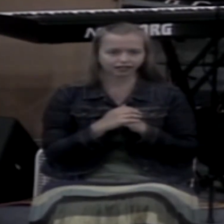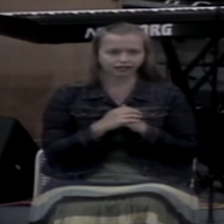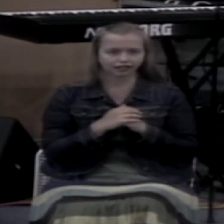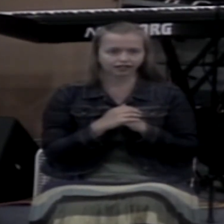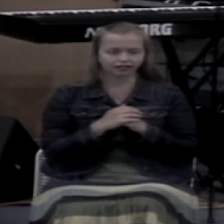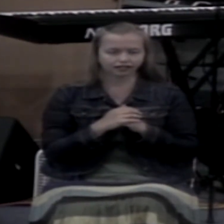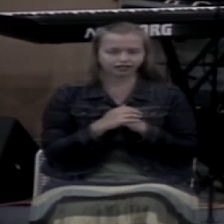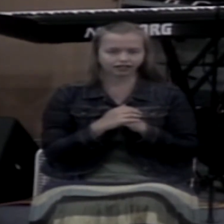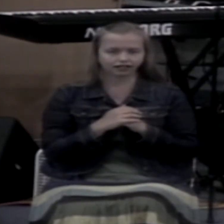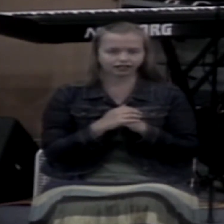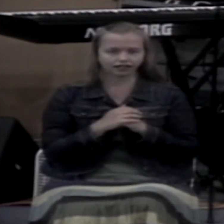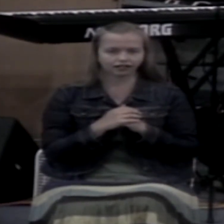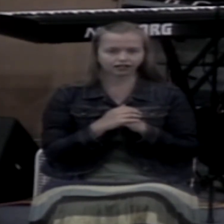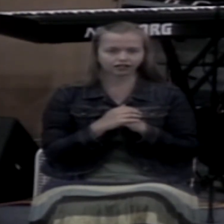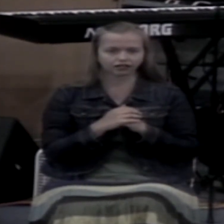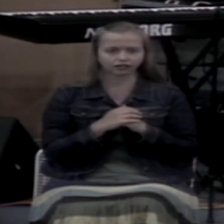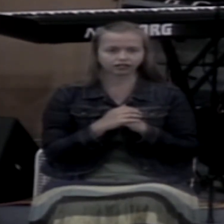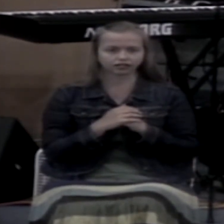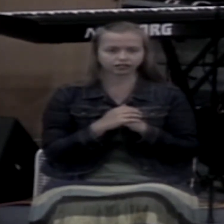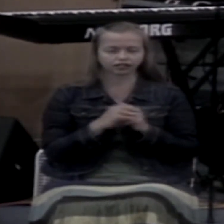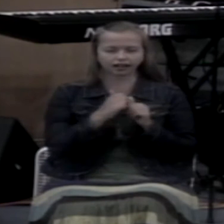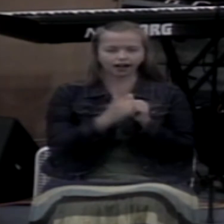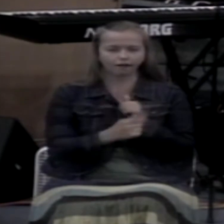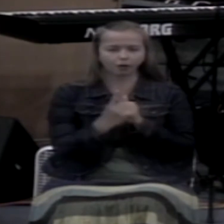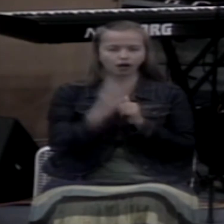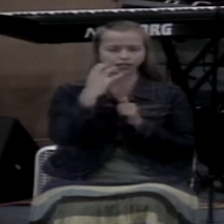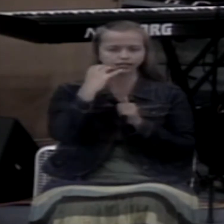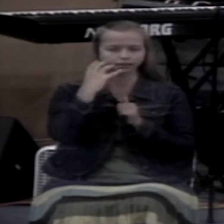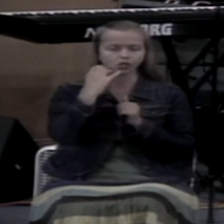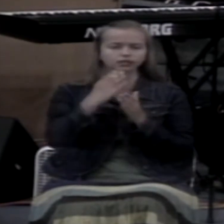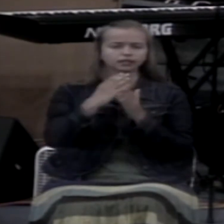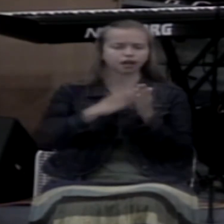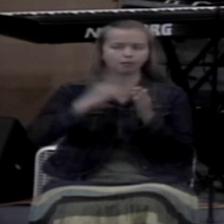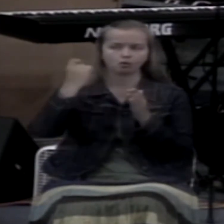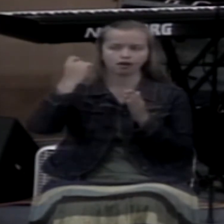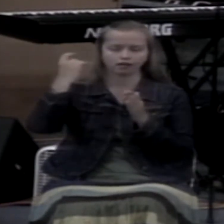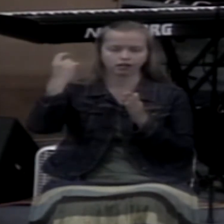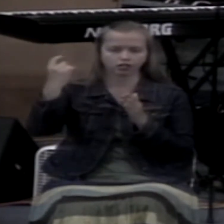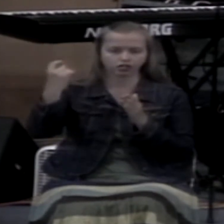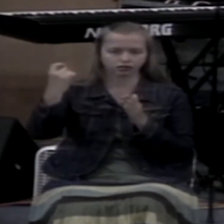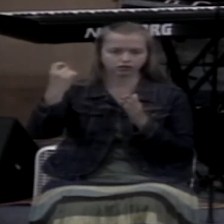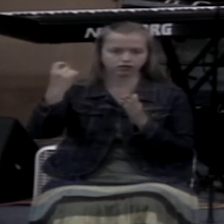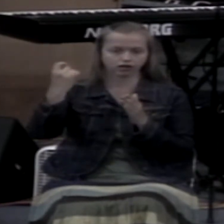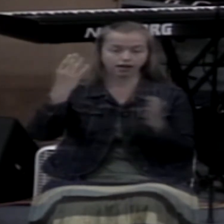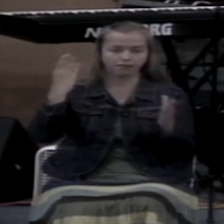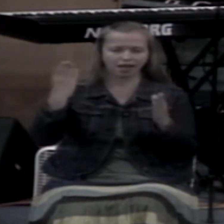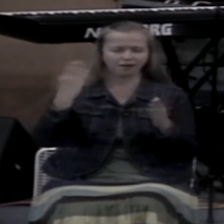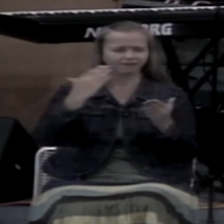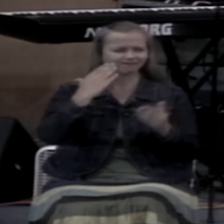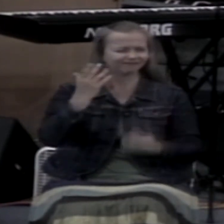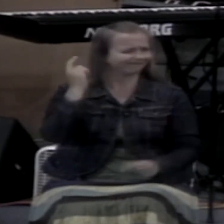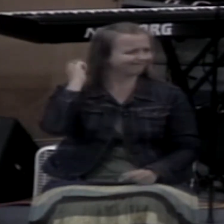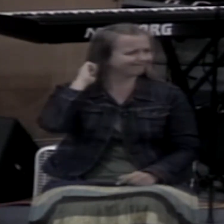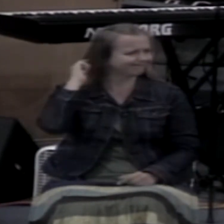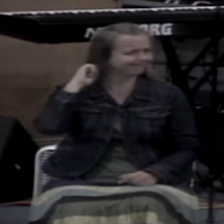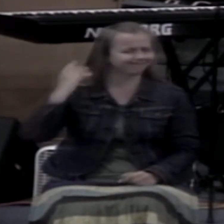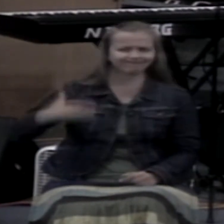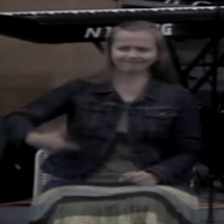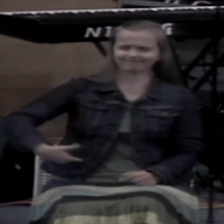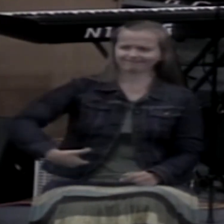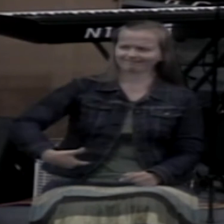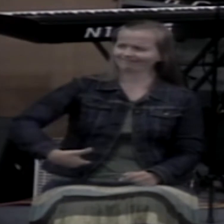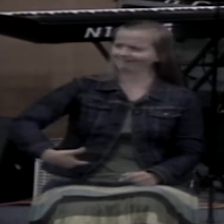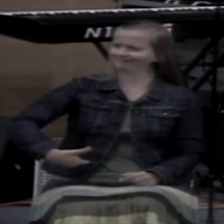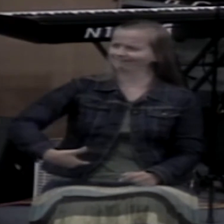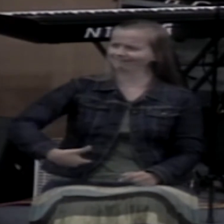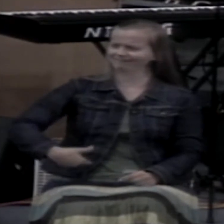from God. Maybe inwardly they may not know it's from God, but nevertheless, that exposure is there. That's the reason